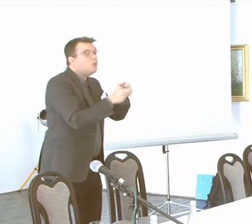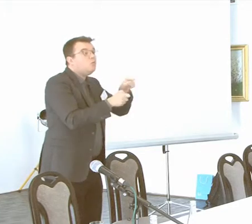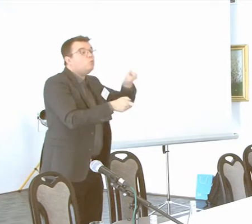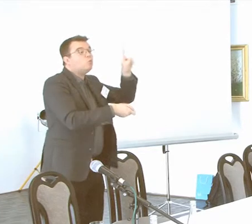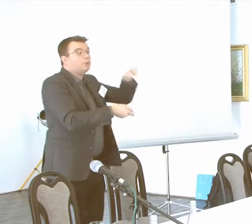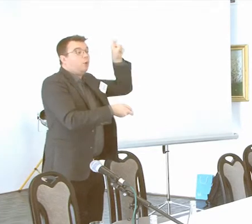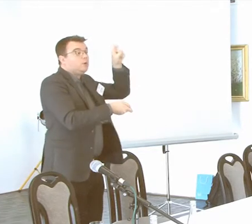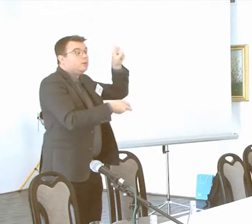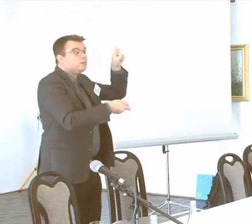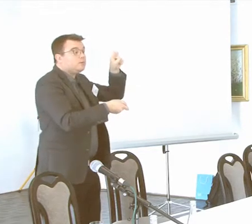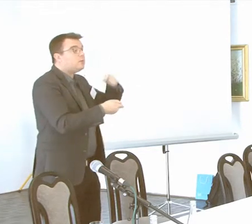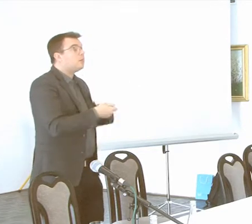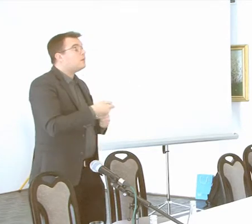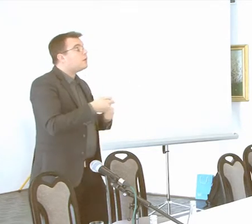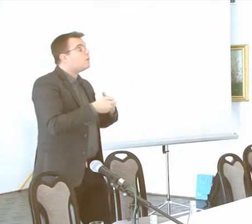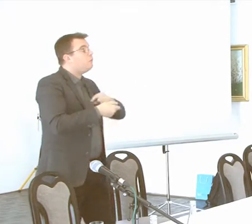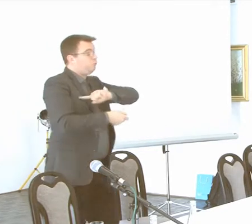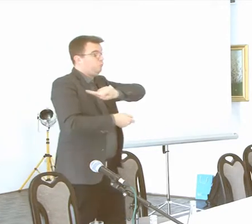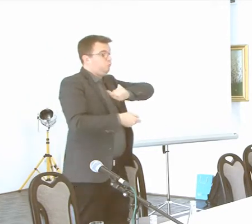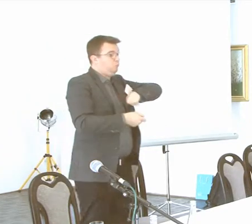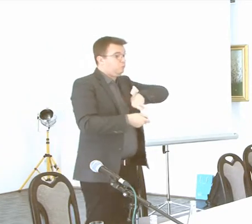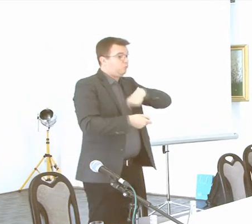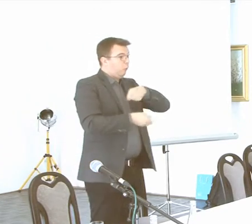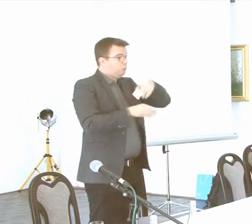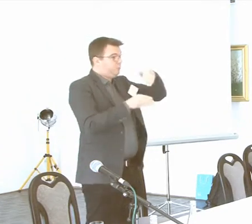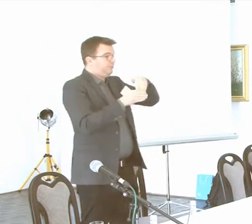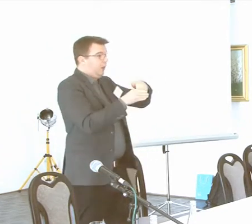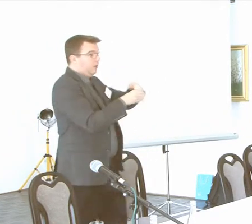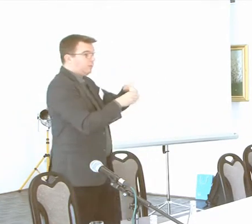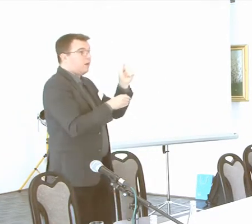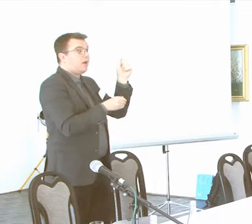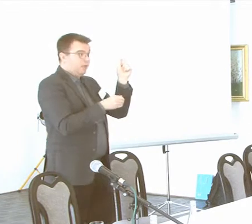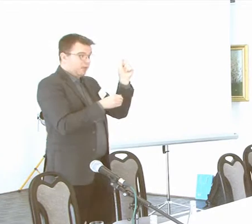a text message. It's a challenge for deaf people. Because the members of